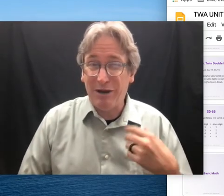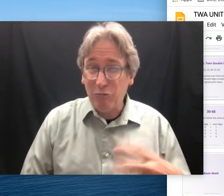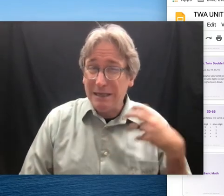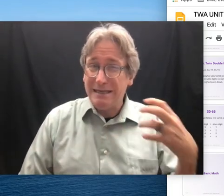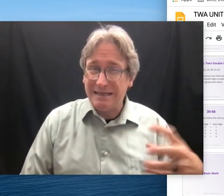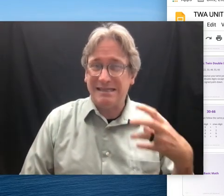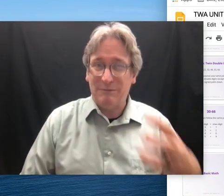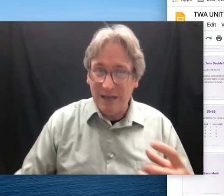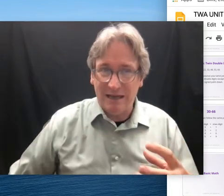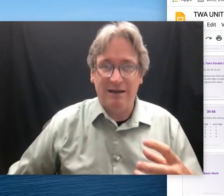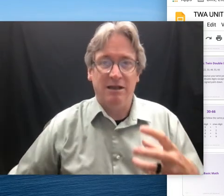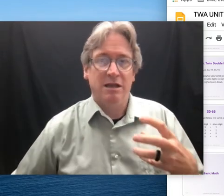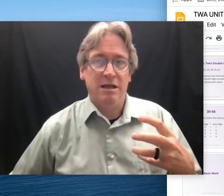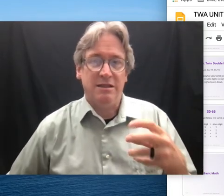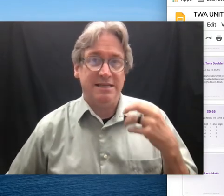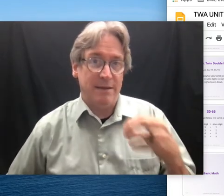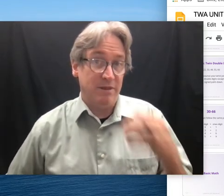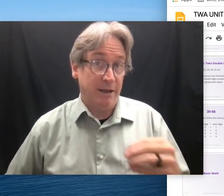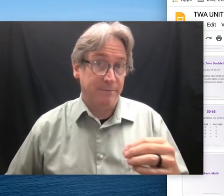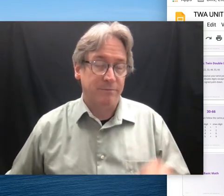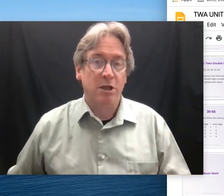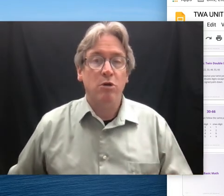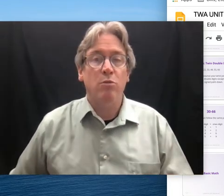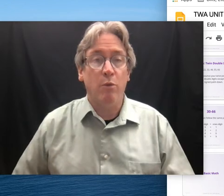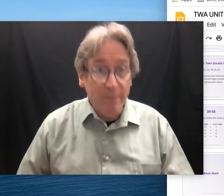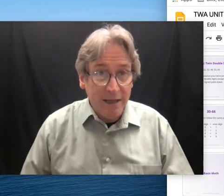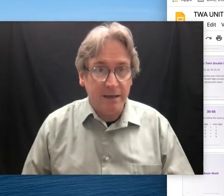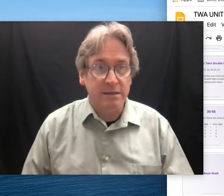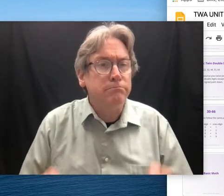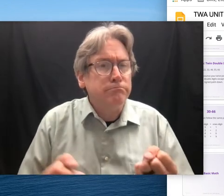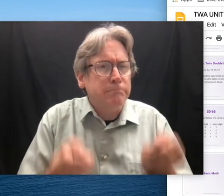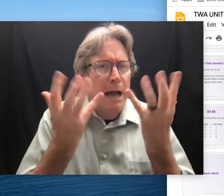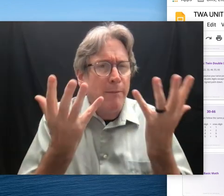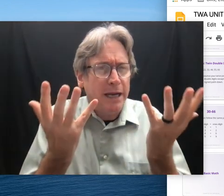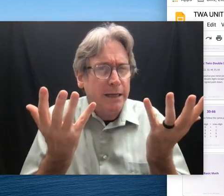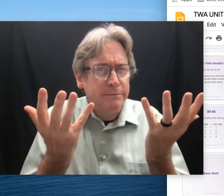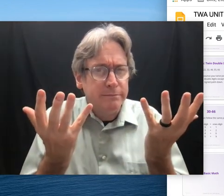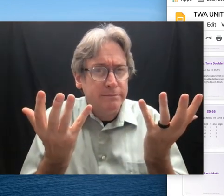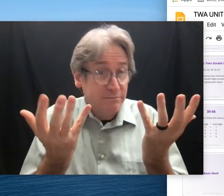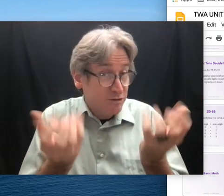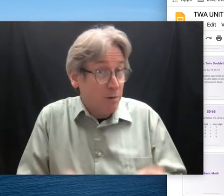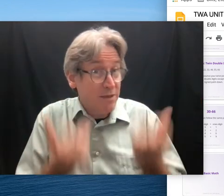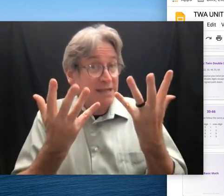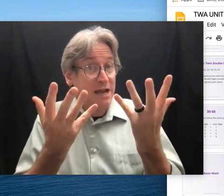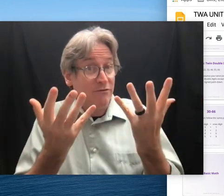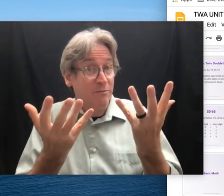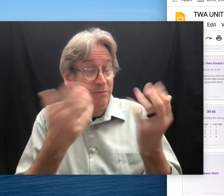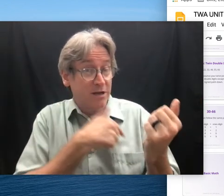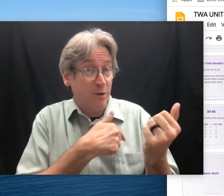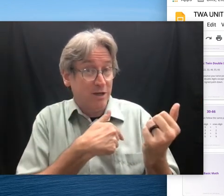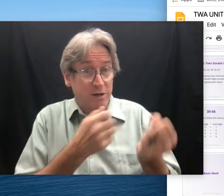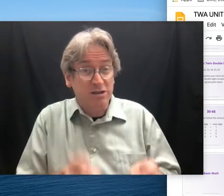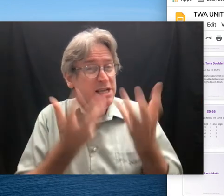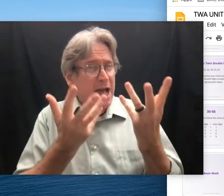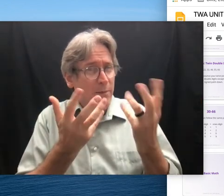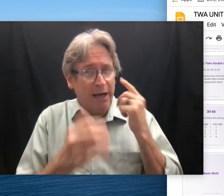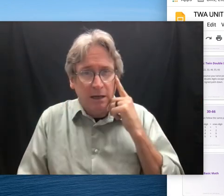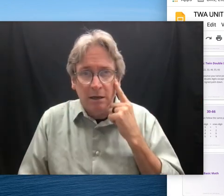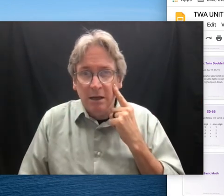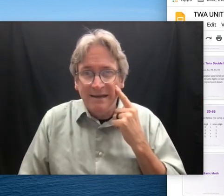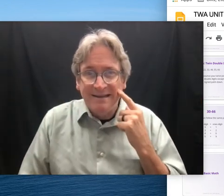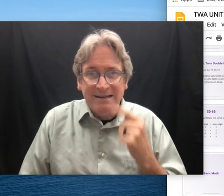math, but it really doesn't mean the same thing. What we mean is how many. So remember that sign from the WH questions,